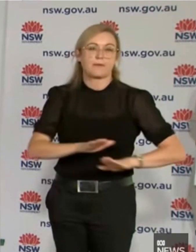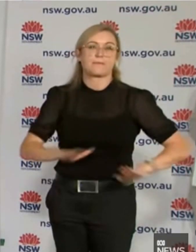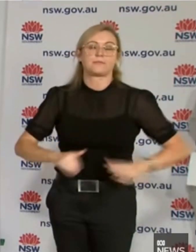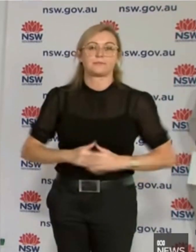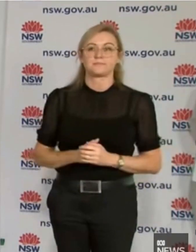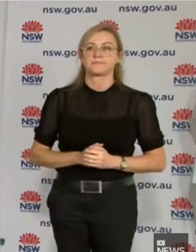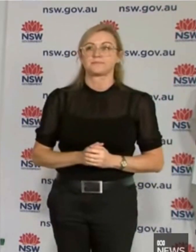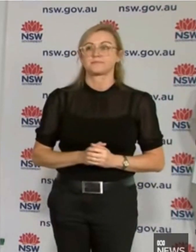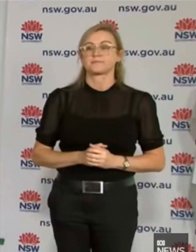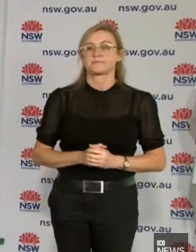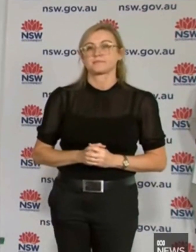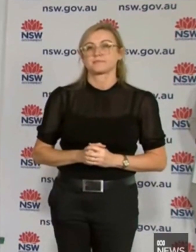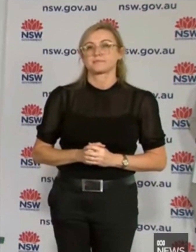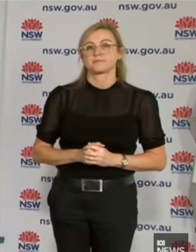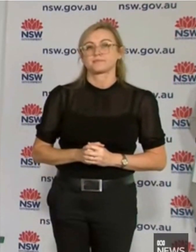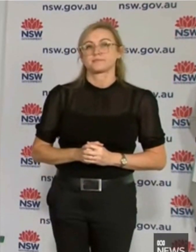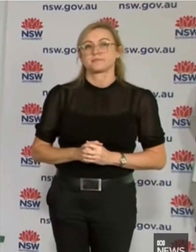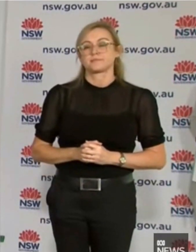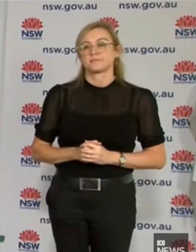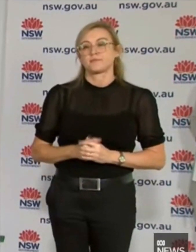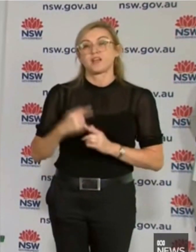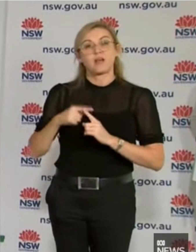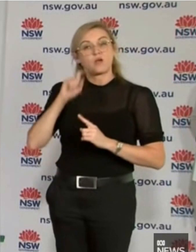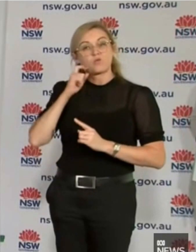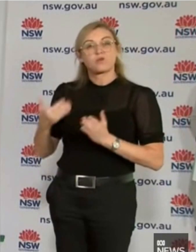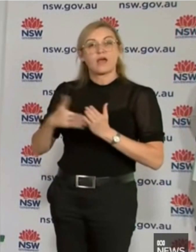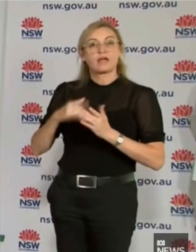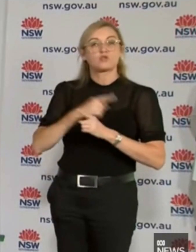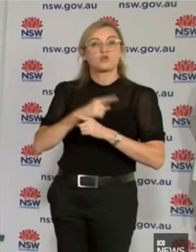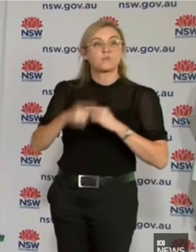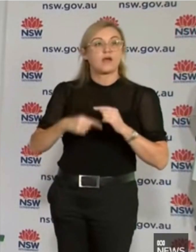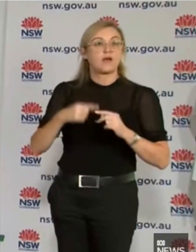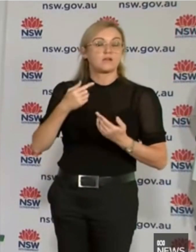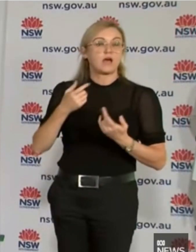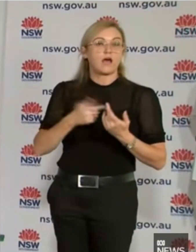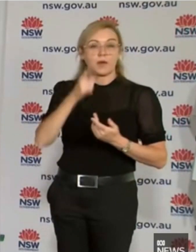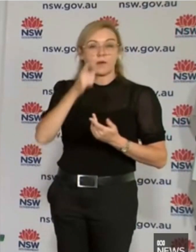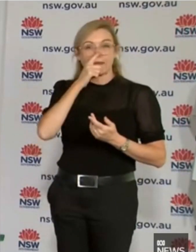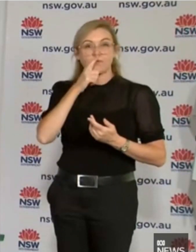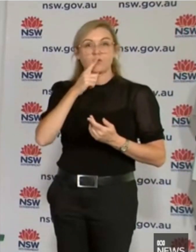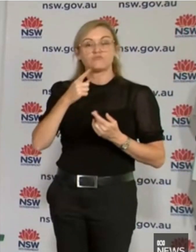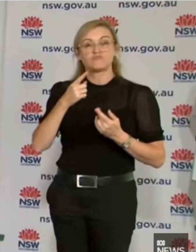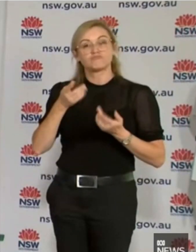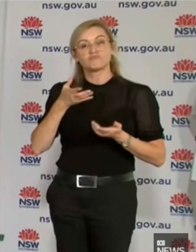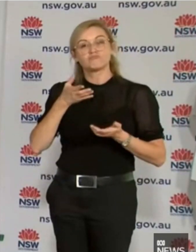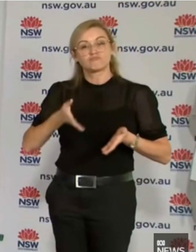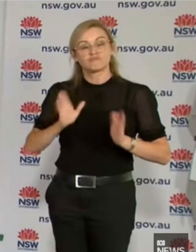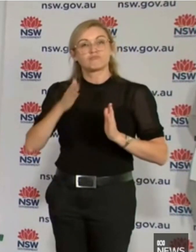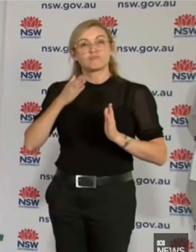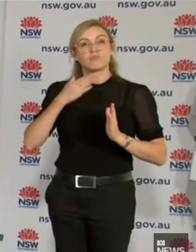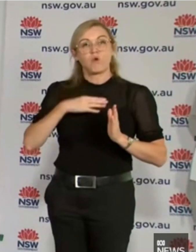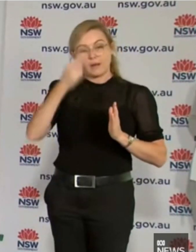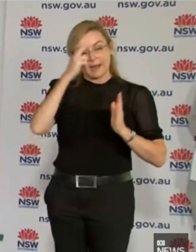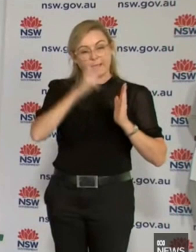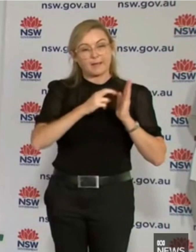might have something to say also just on the surge workforce that's people coming forward to put their names down and be able